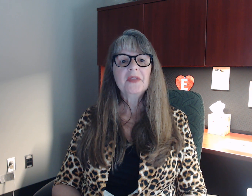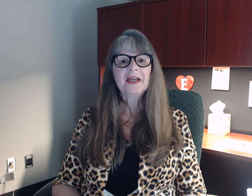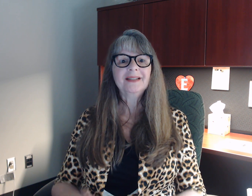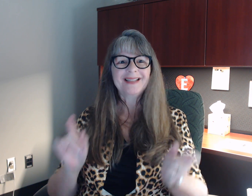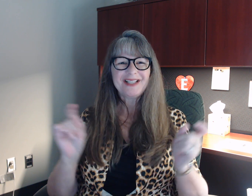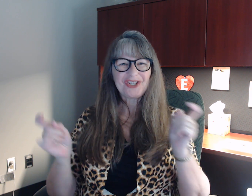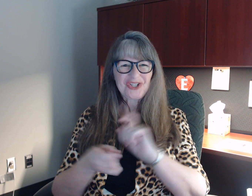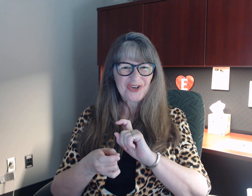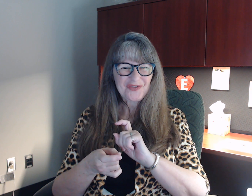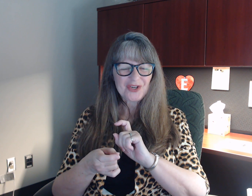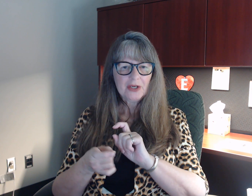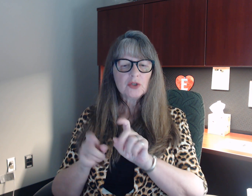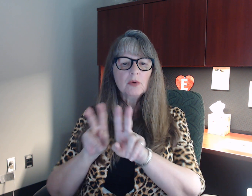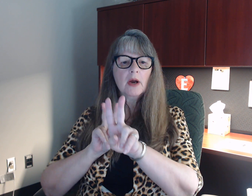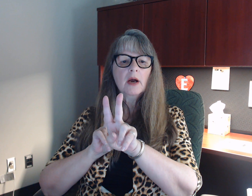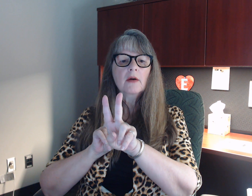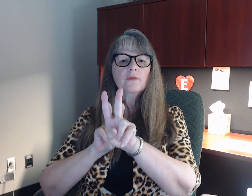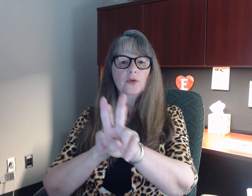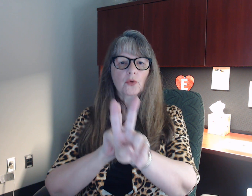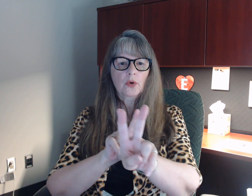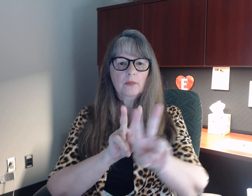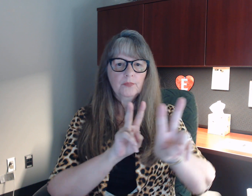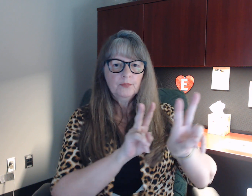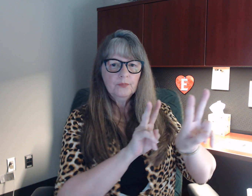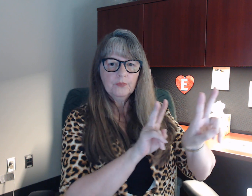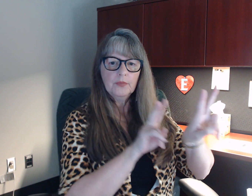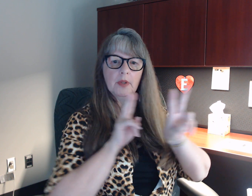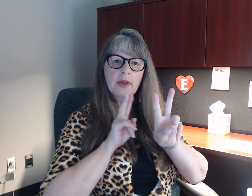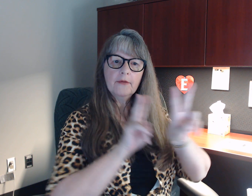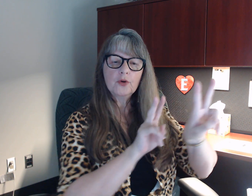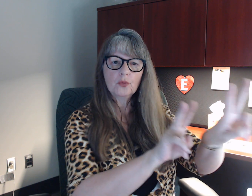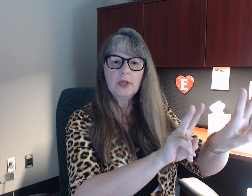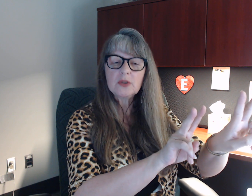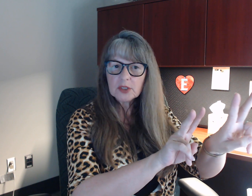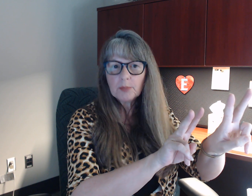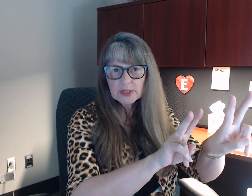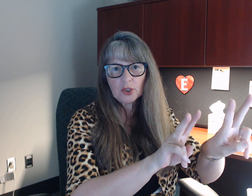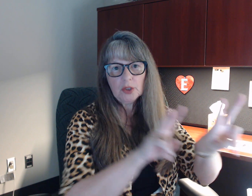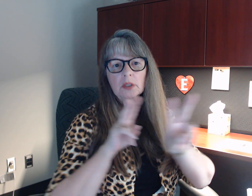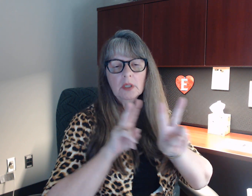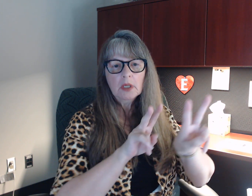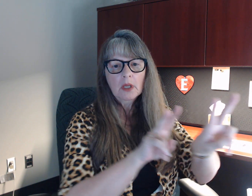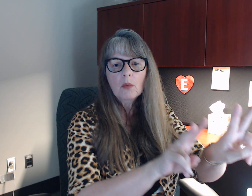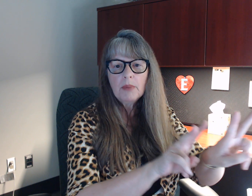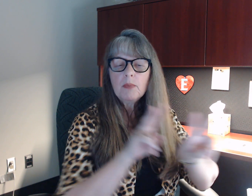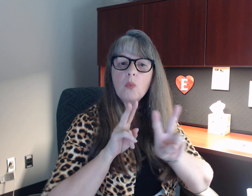Then let's shift to a funeral. And so that's a procession. People